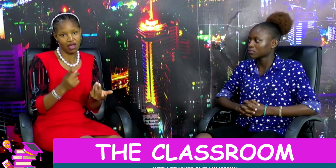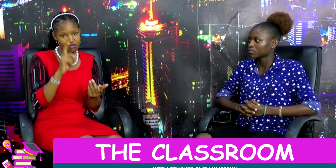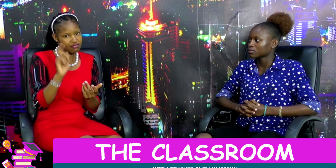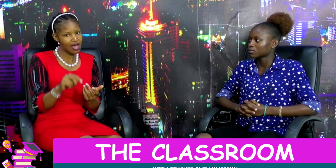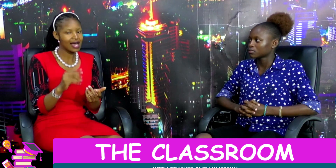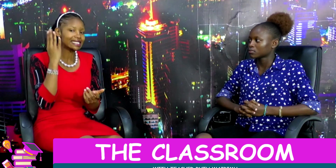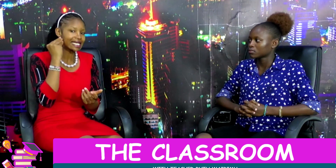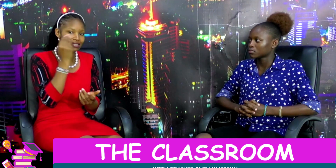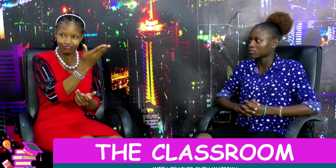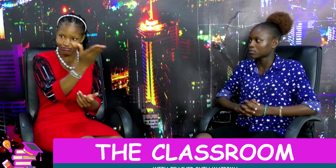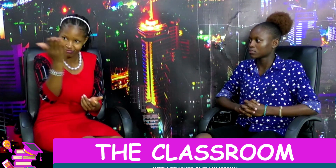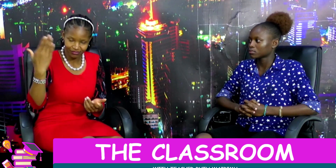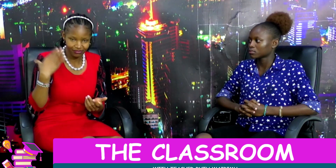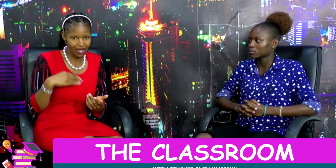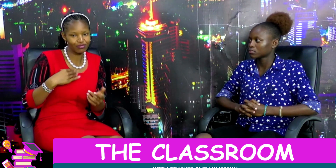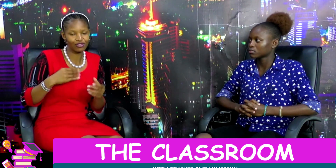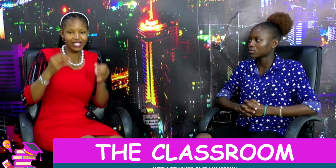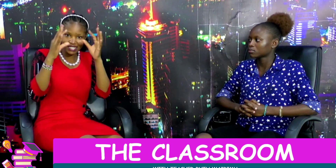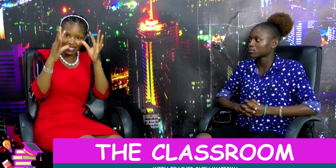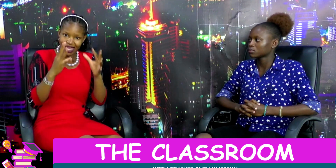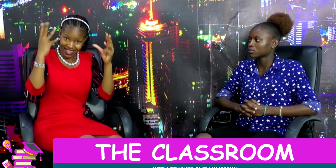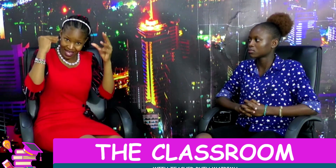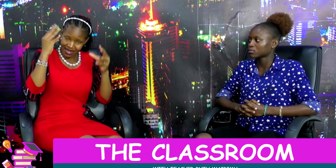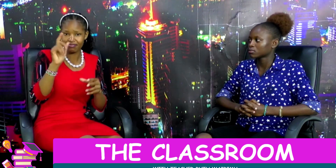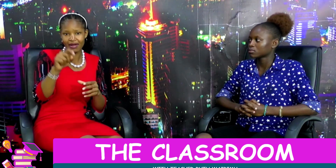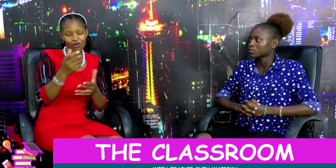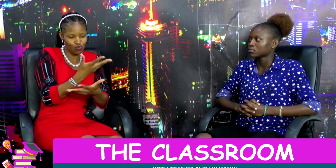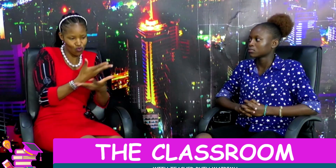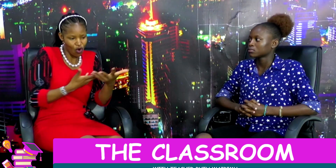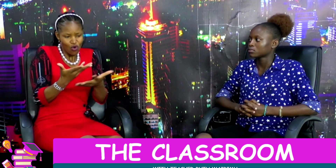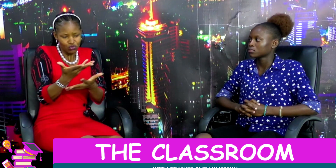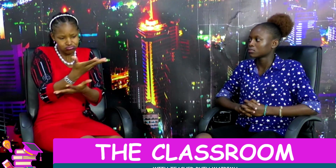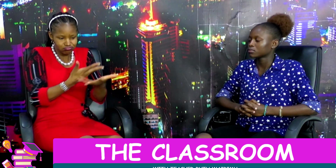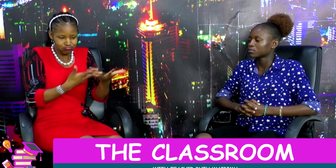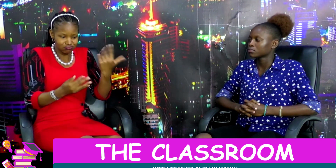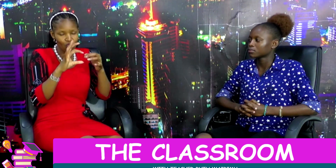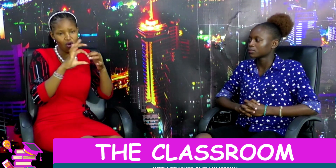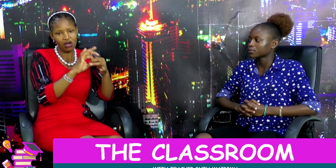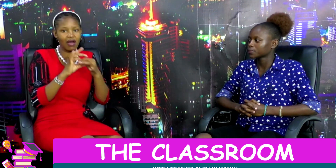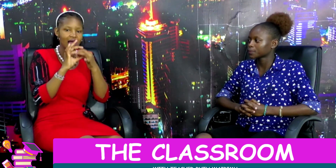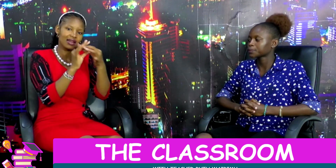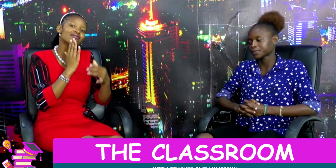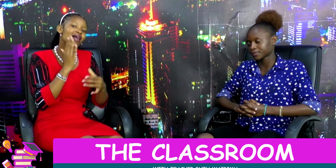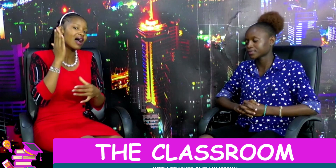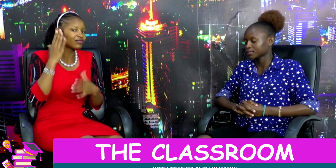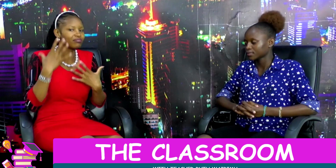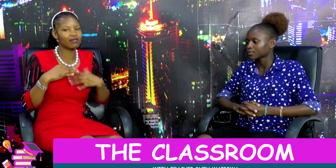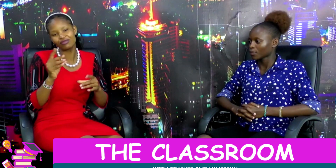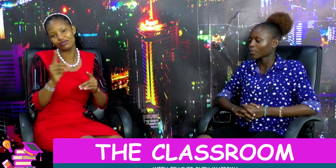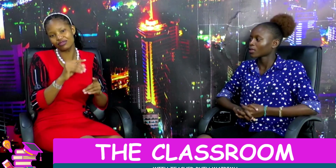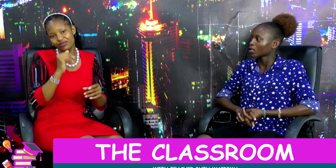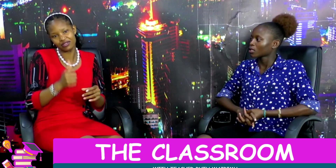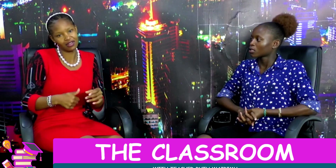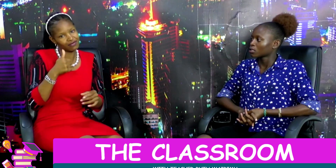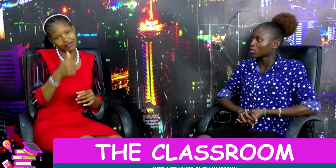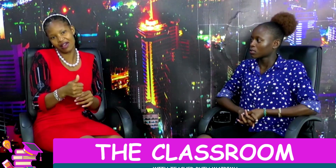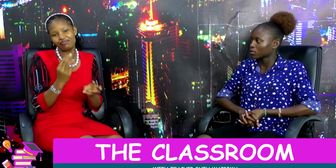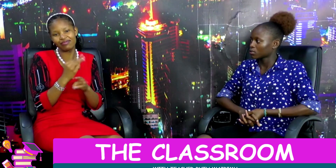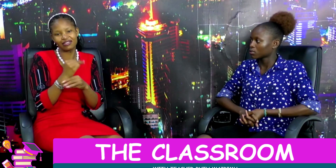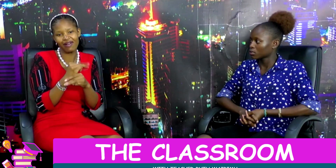studies. It just shows us that it was not an easy journey. Sometimes when the teacher will do more of talking and they're teaching the deaf